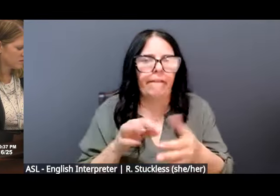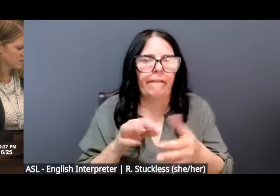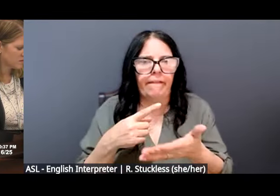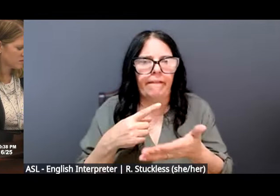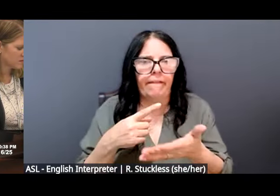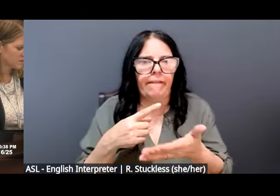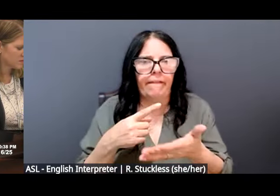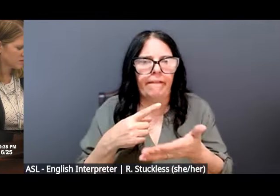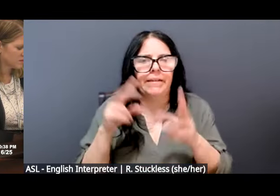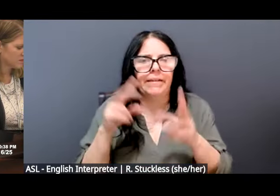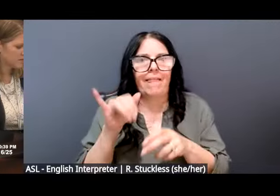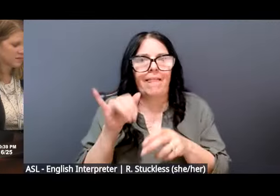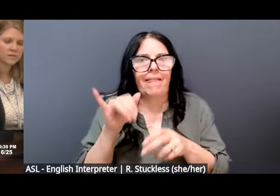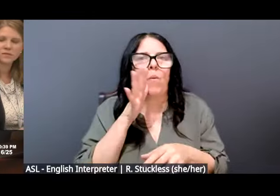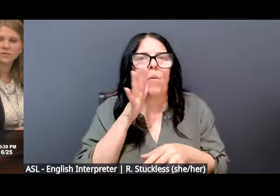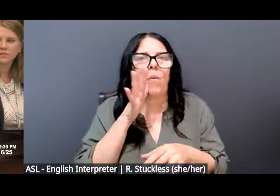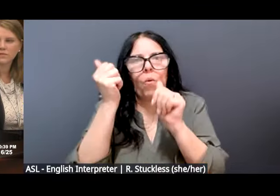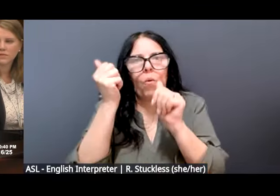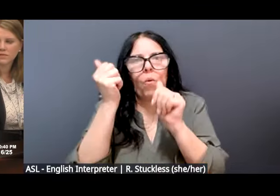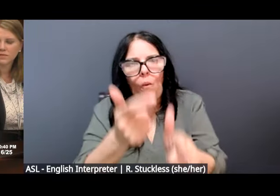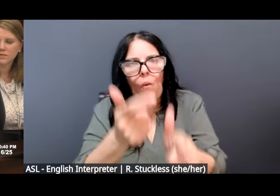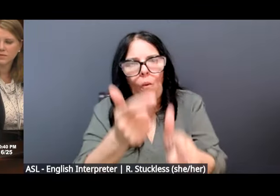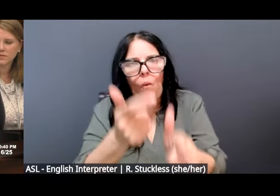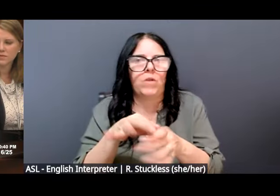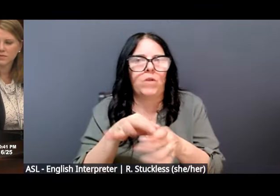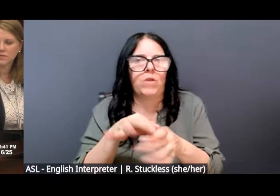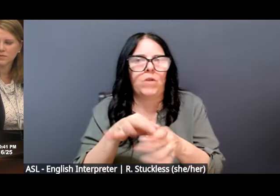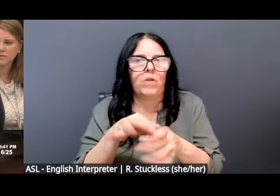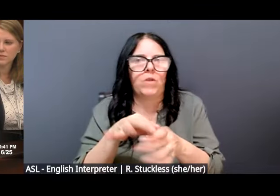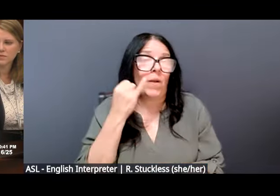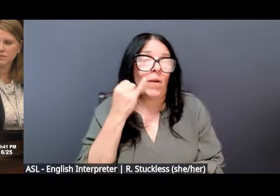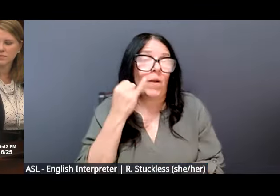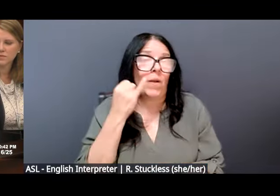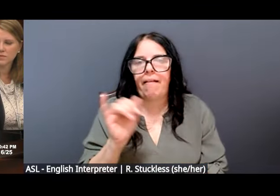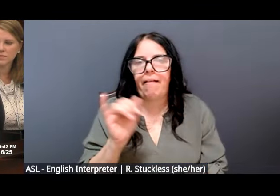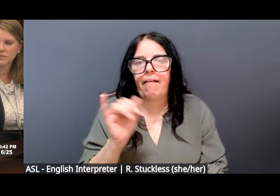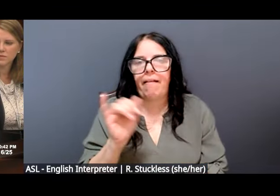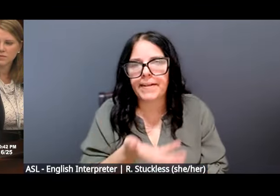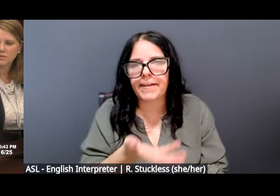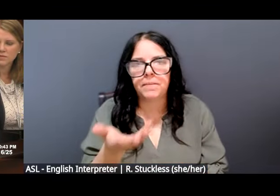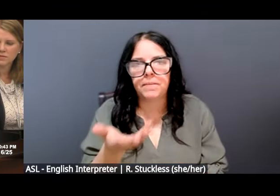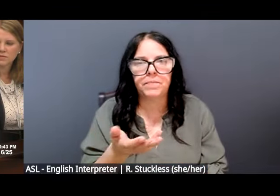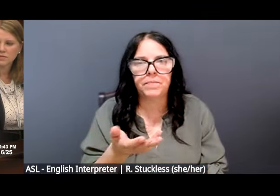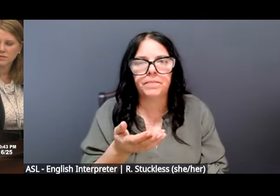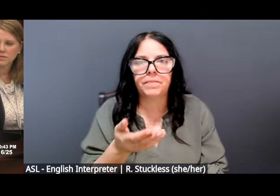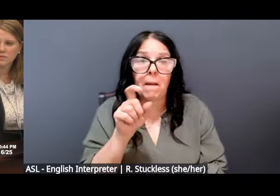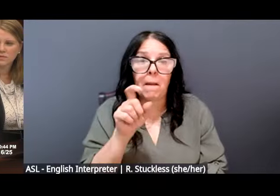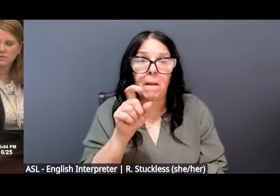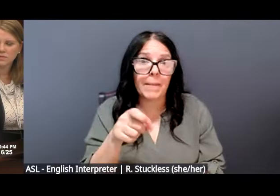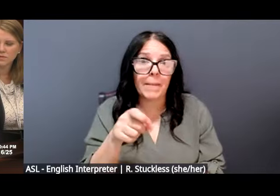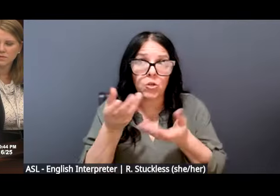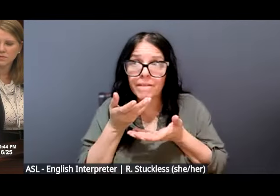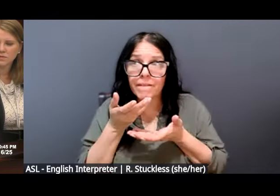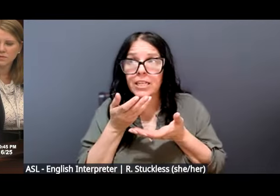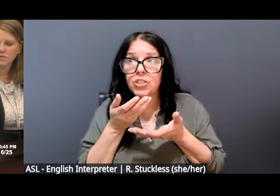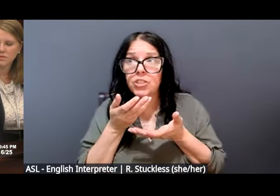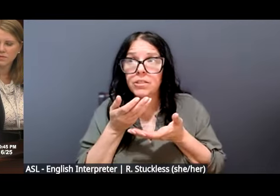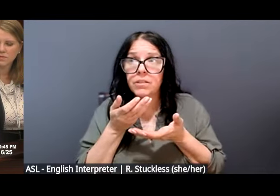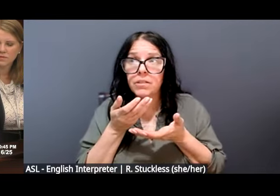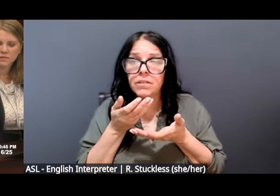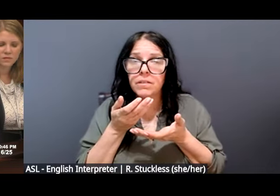So if we want to say anything like providing notification or something like that, we can. I didn't include it